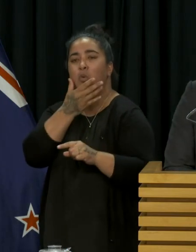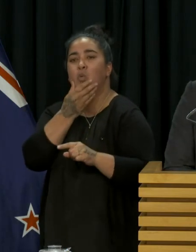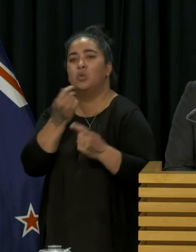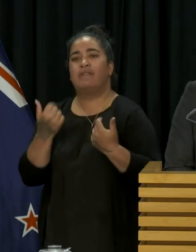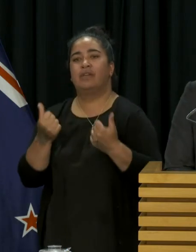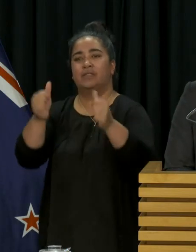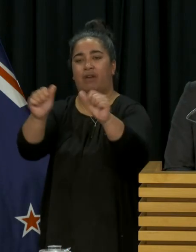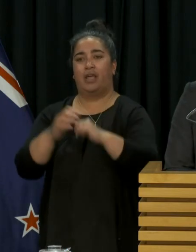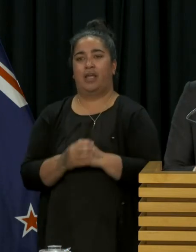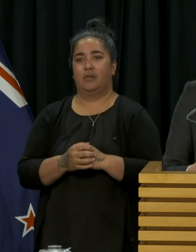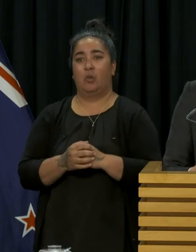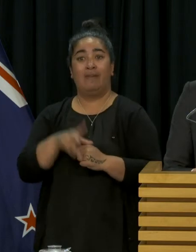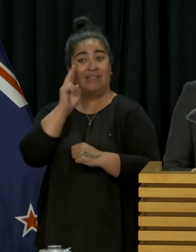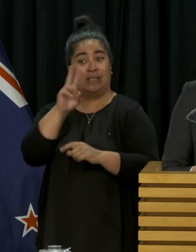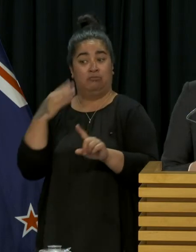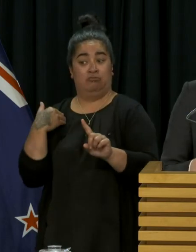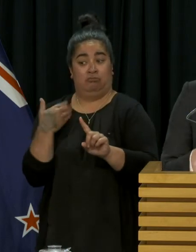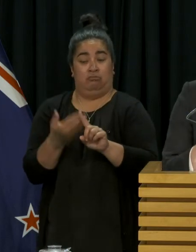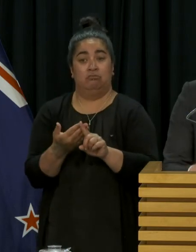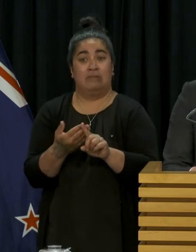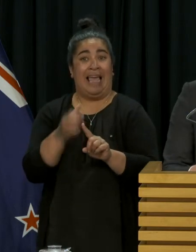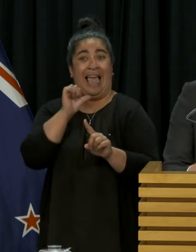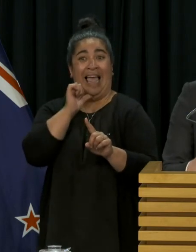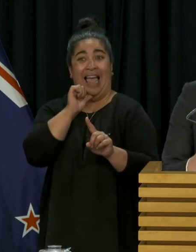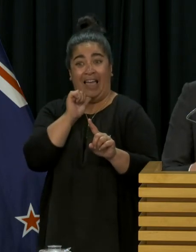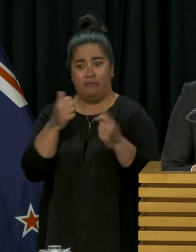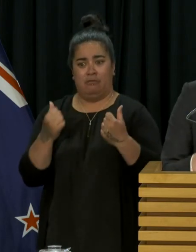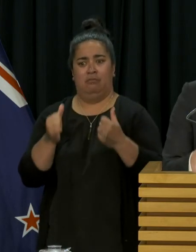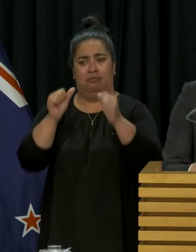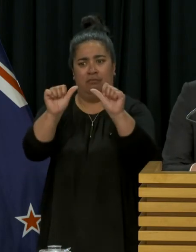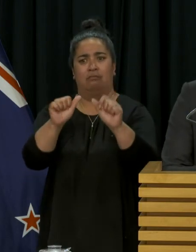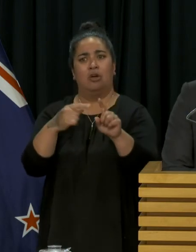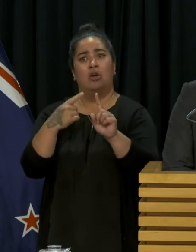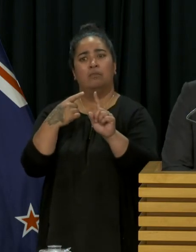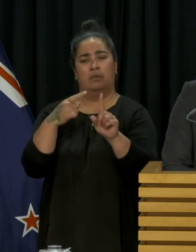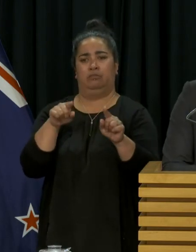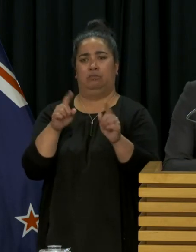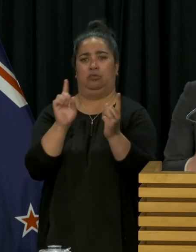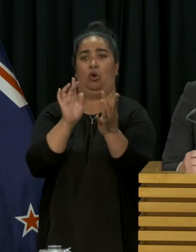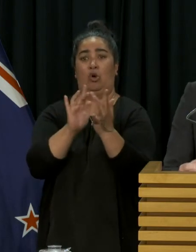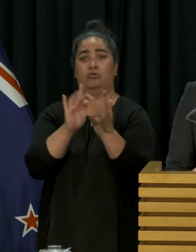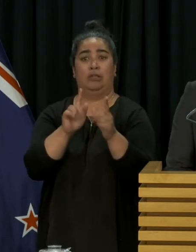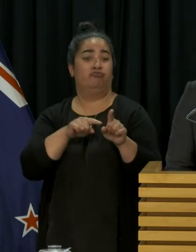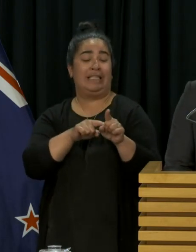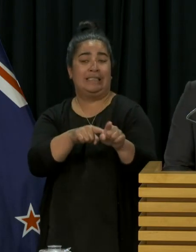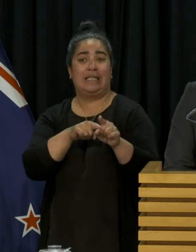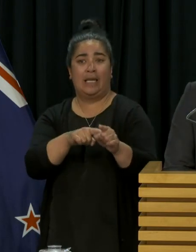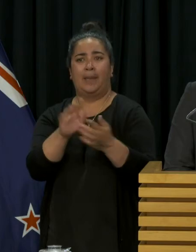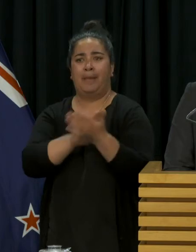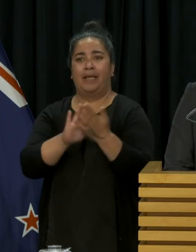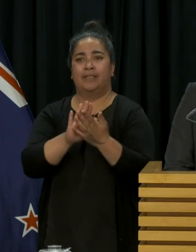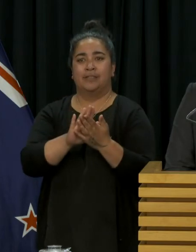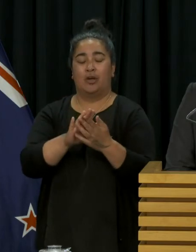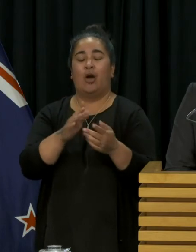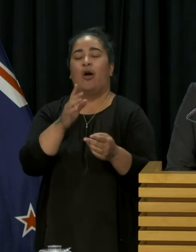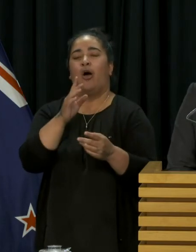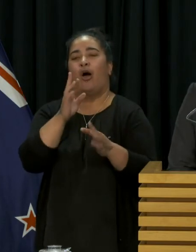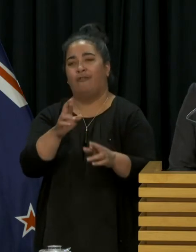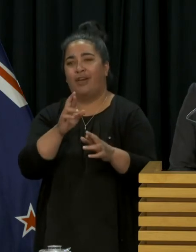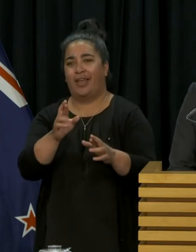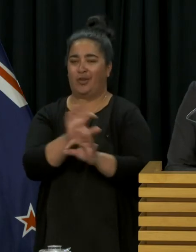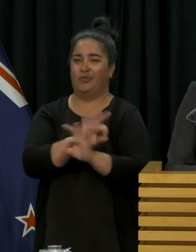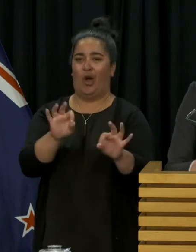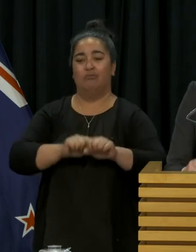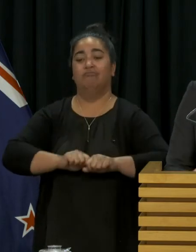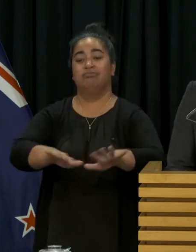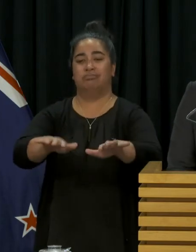in recent weeks and months how if we get ahead of the virus through good contact tracing, we can avoid having a wider outbreak to